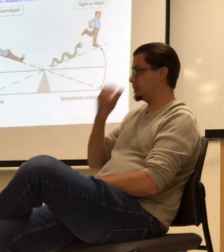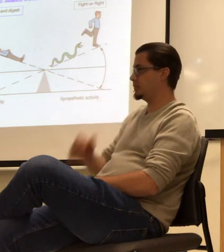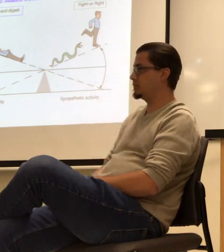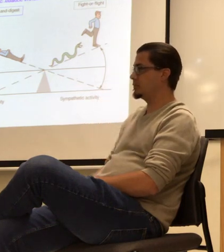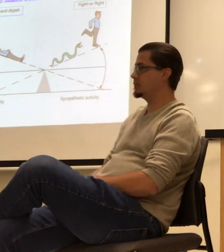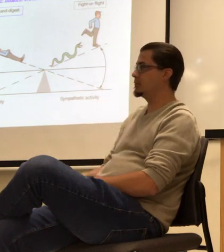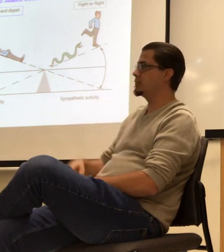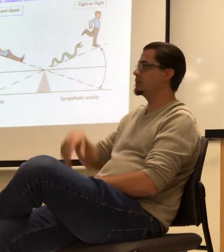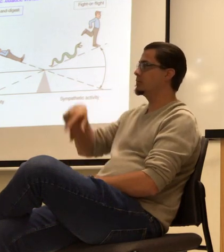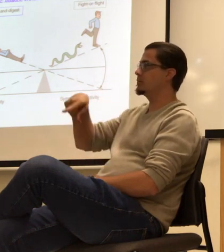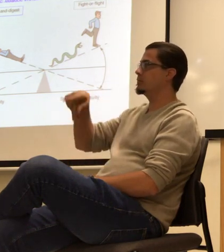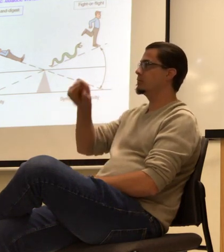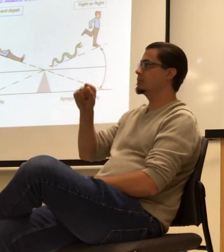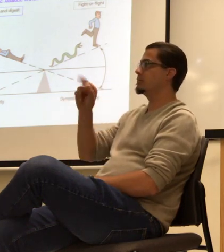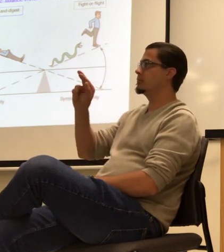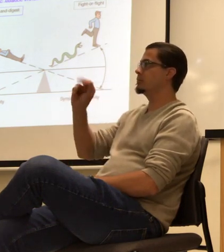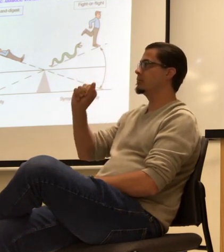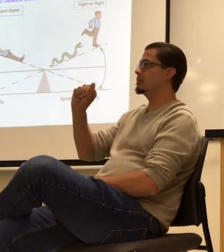the parasympathetic